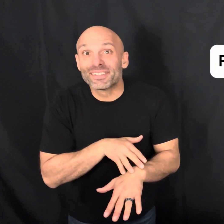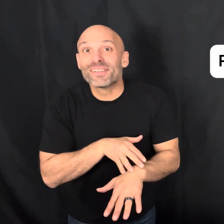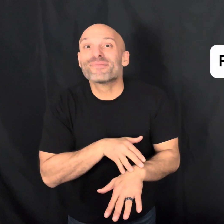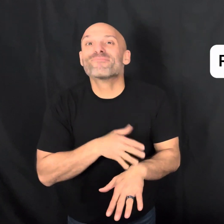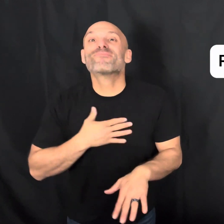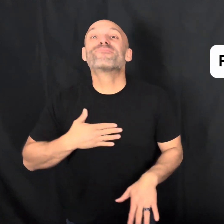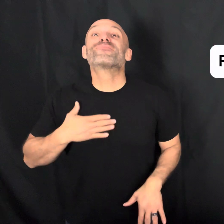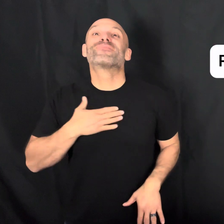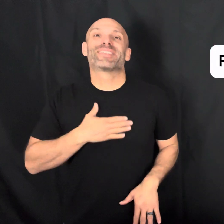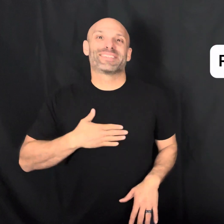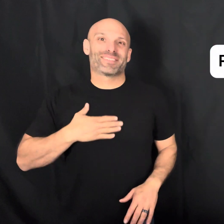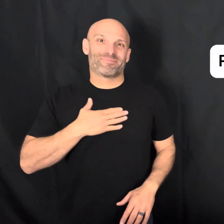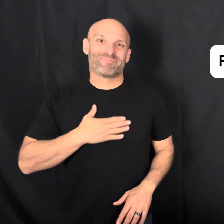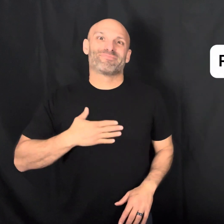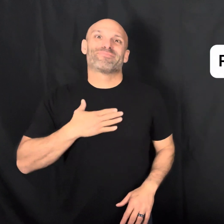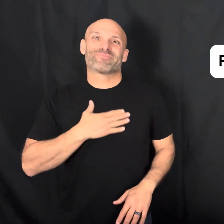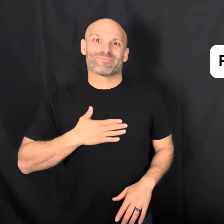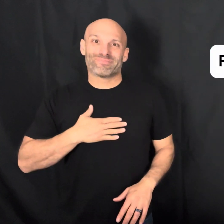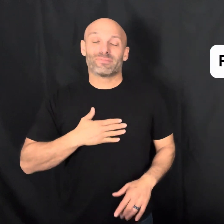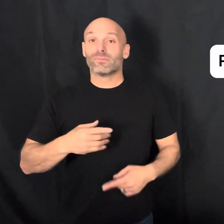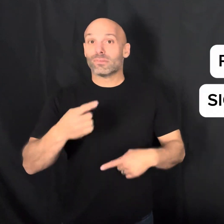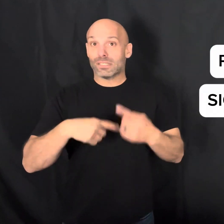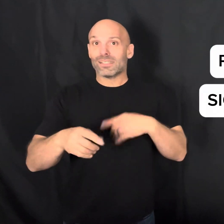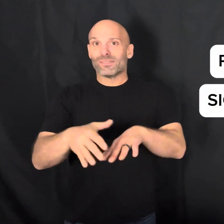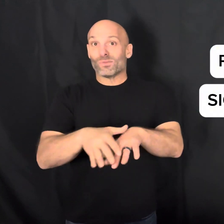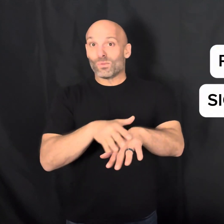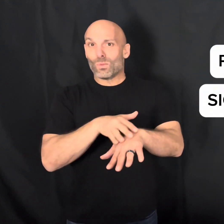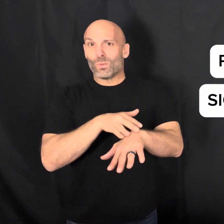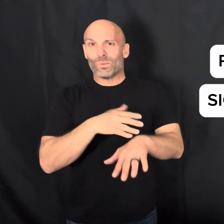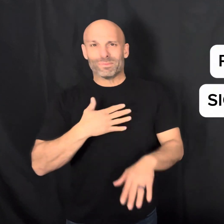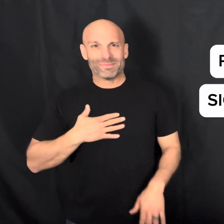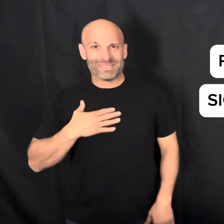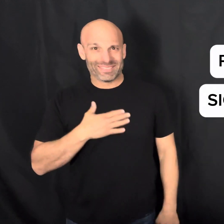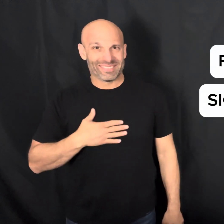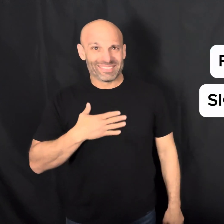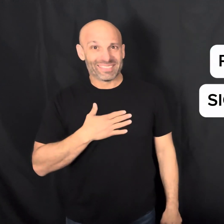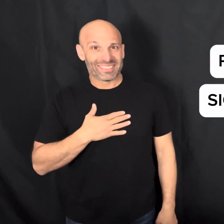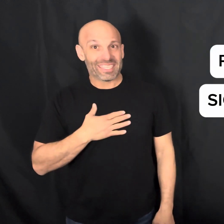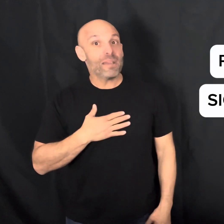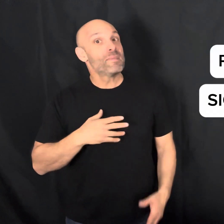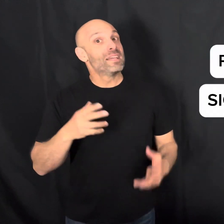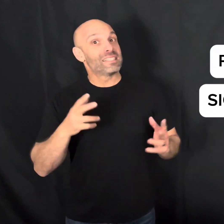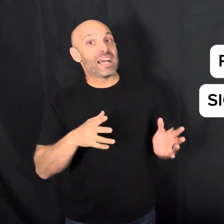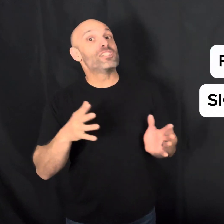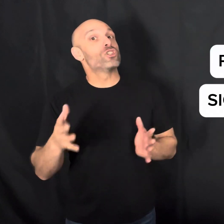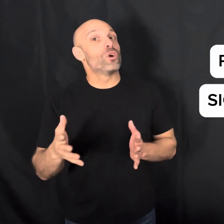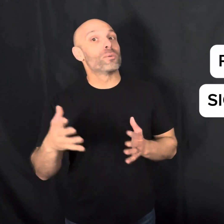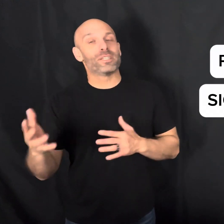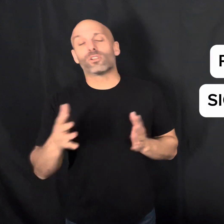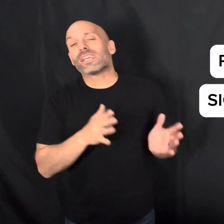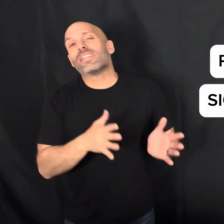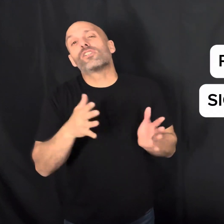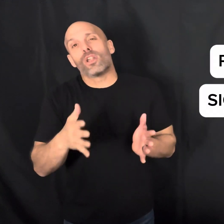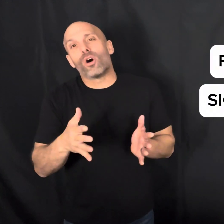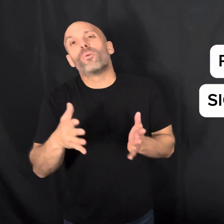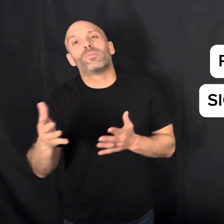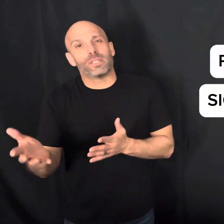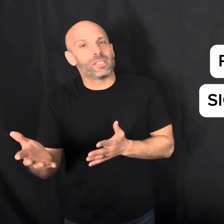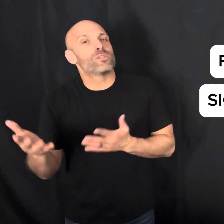Okay. Sign slower, please, or sign slow, please, is what